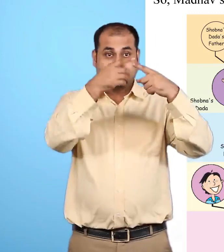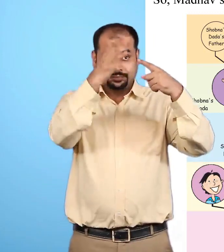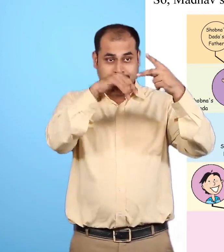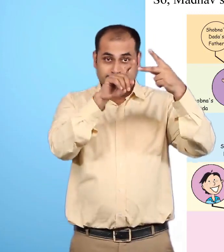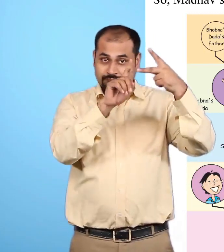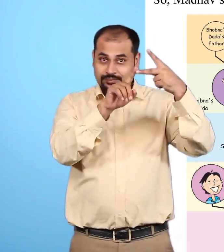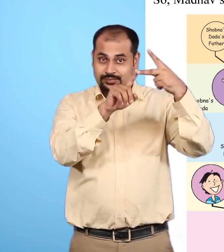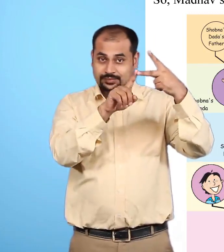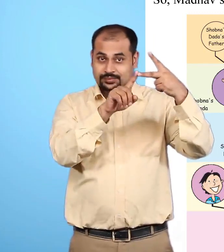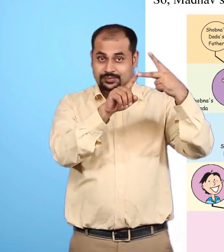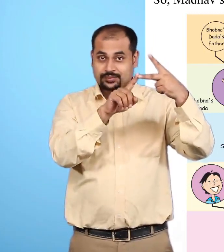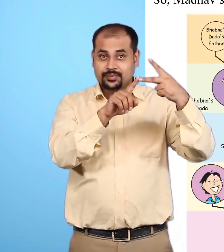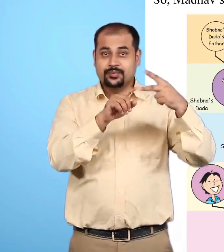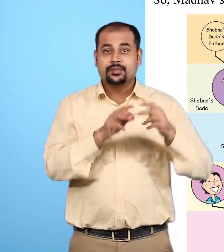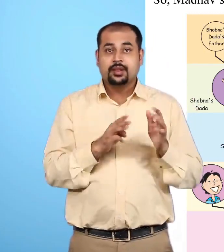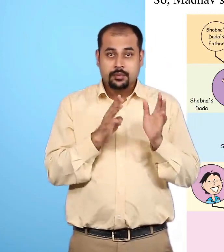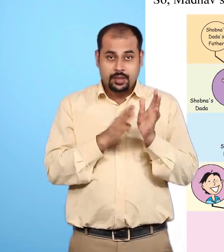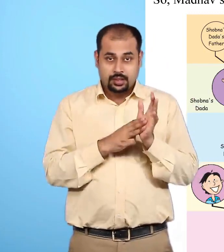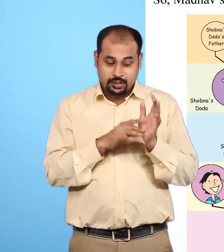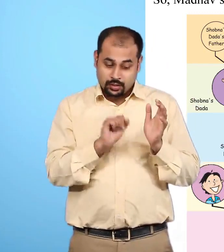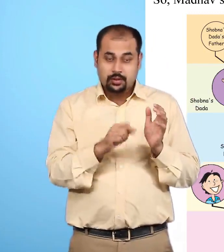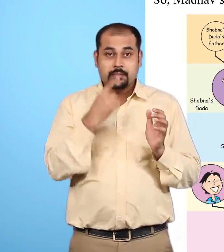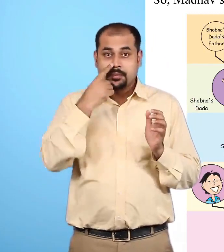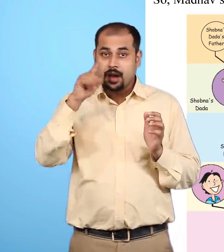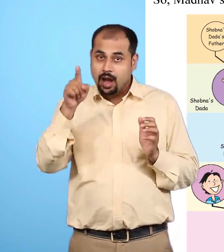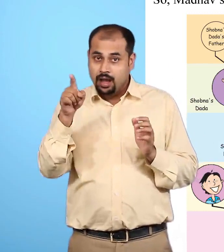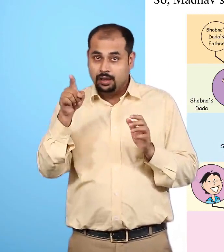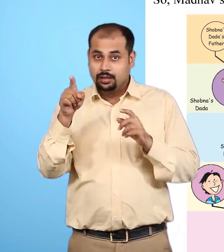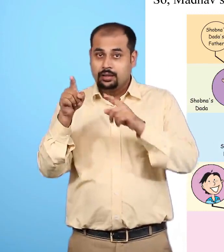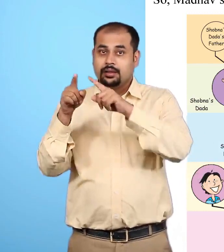5th generation, comes to great-grandparents,